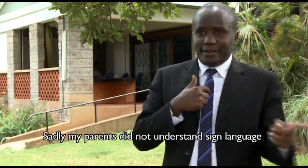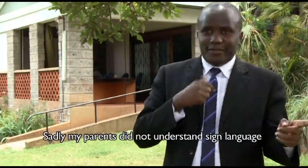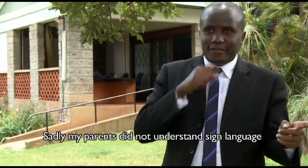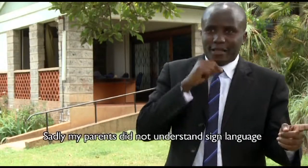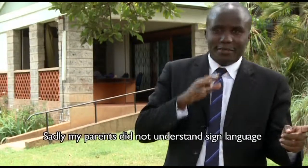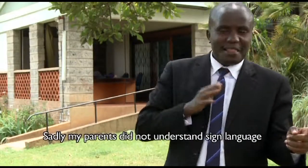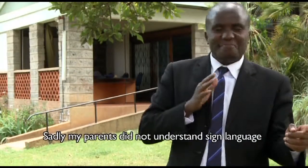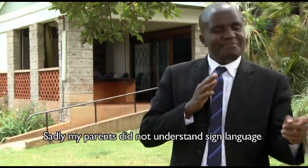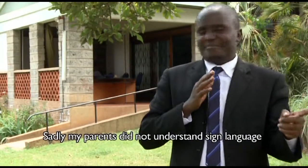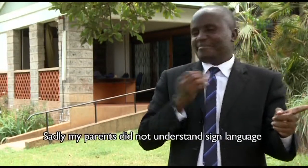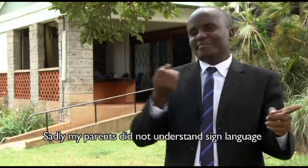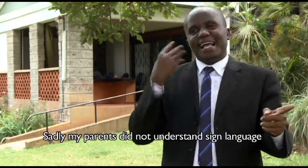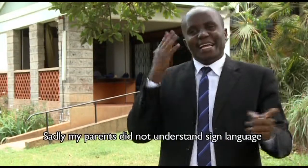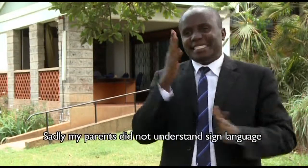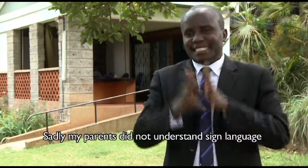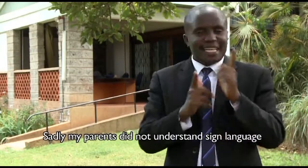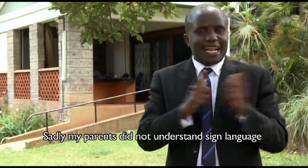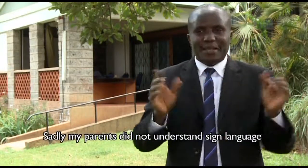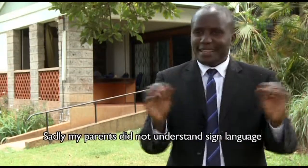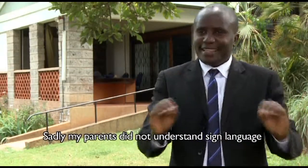Sadly, my parents did not understand sign language.